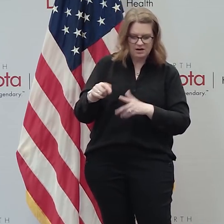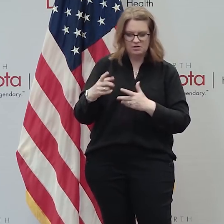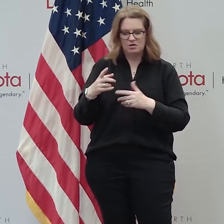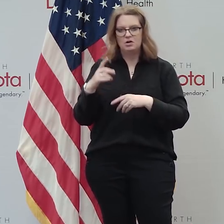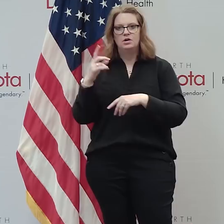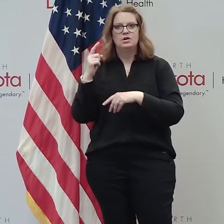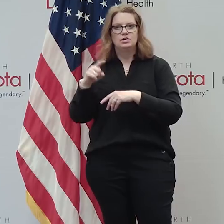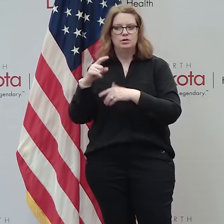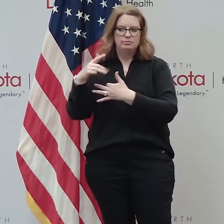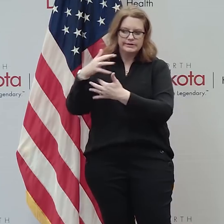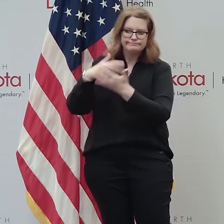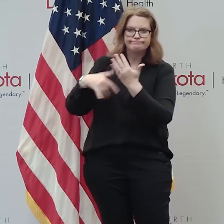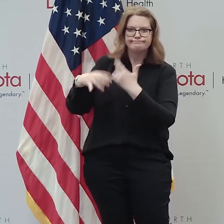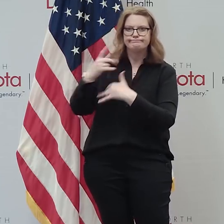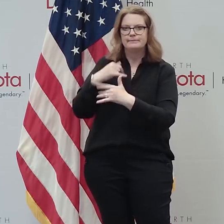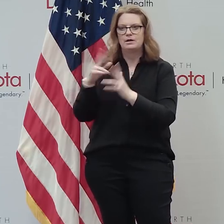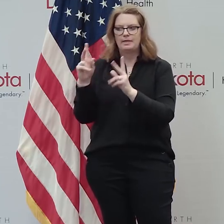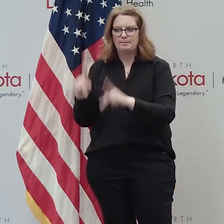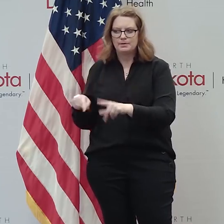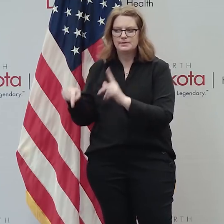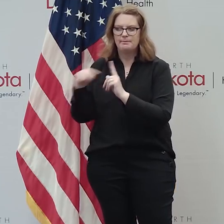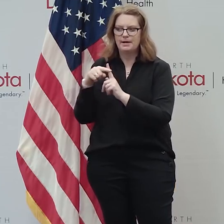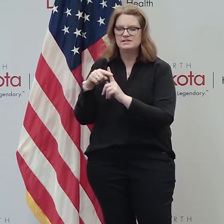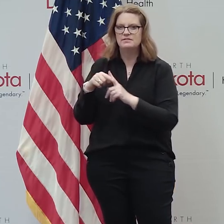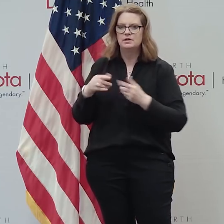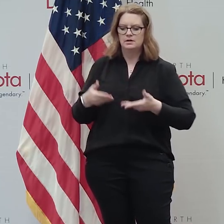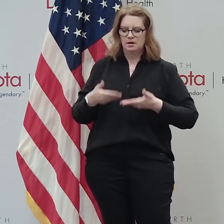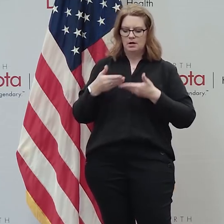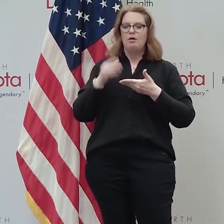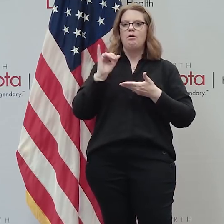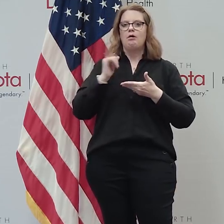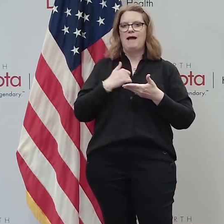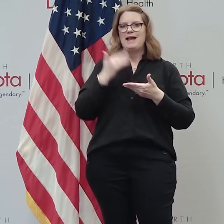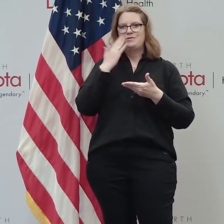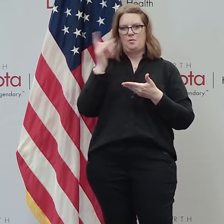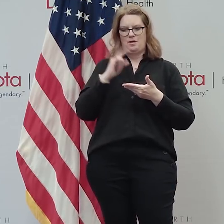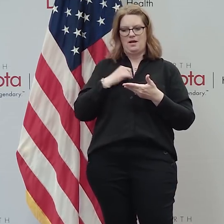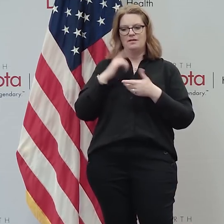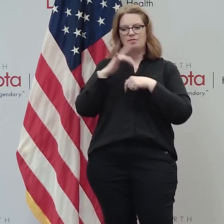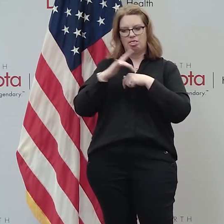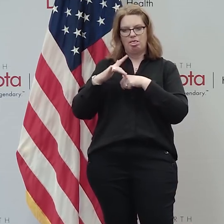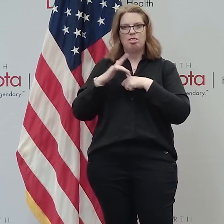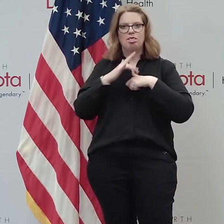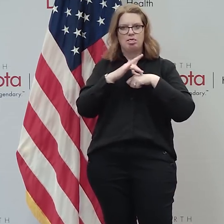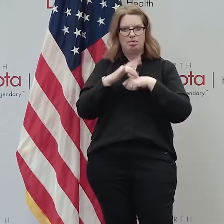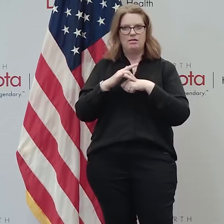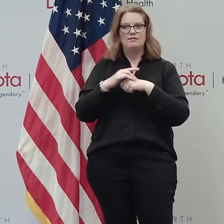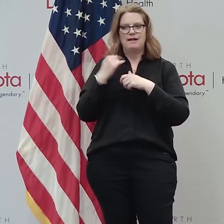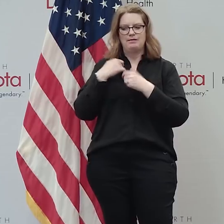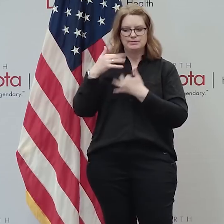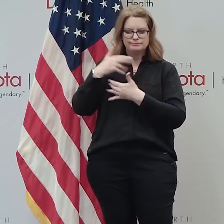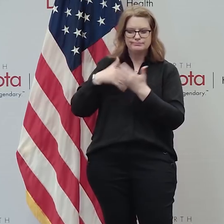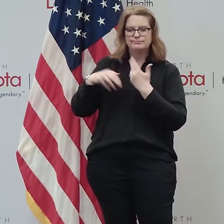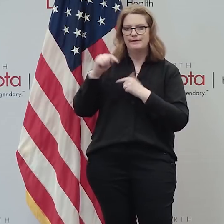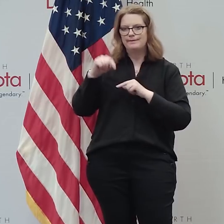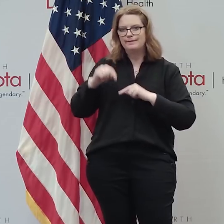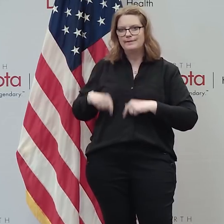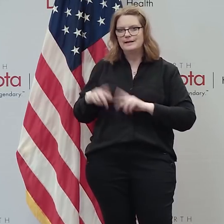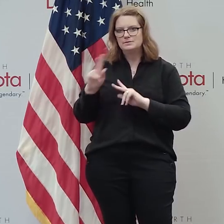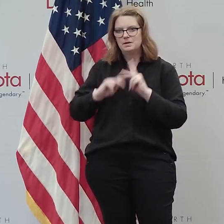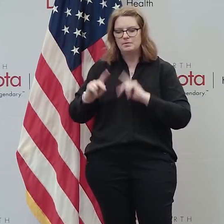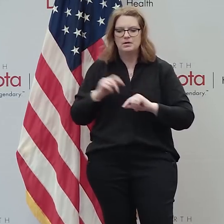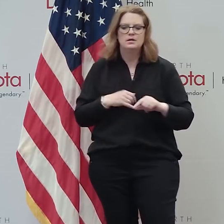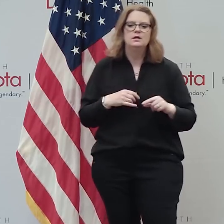Google technology on the exposure notification, that'll create even more functionality down the road. Apple Google is still weeks away